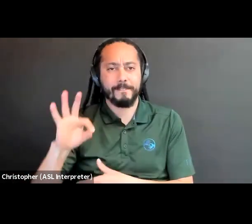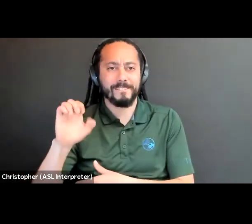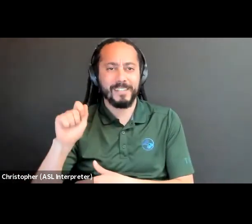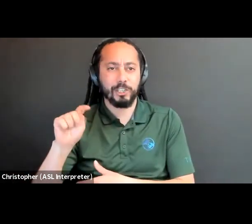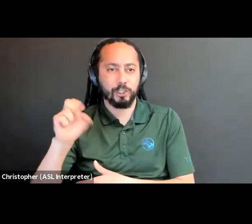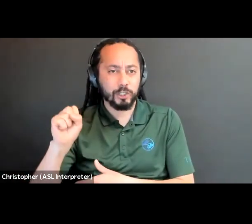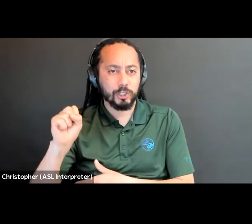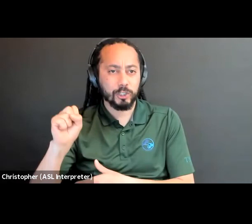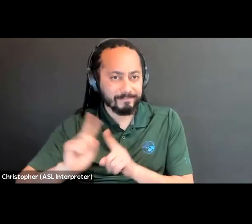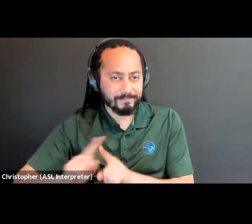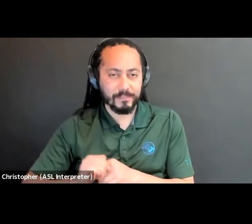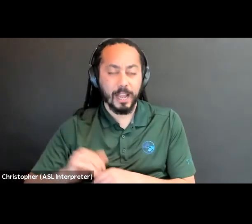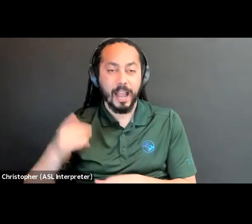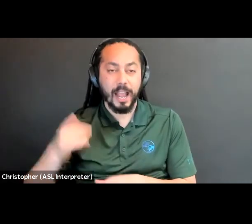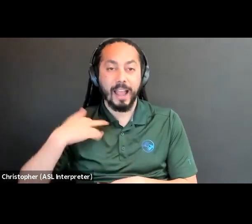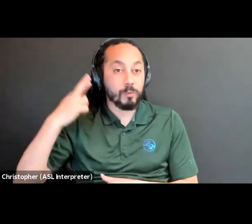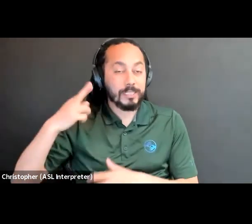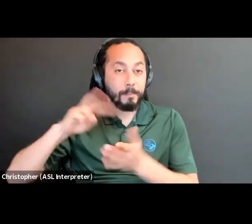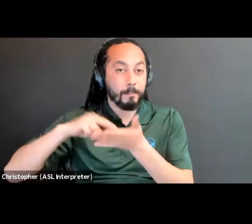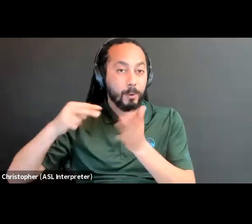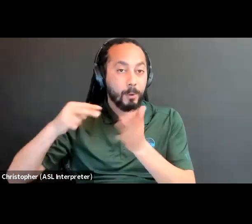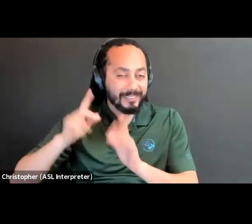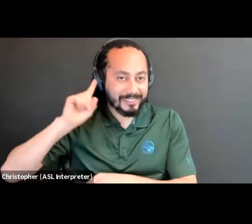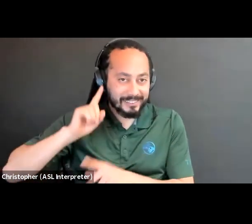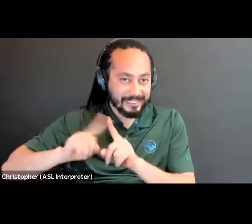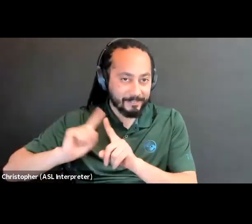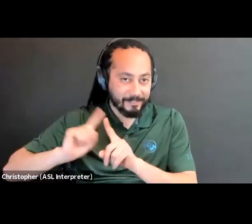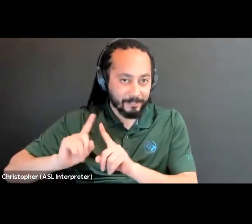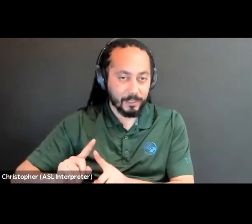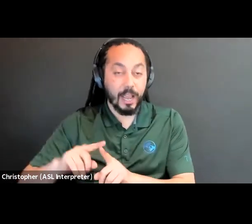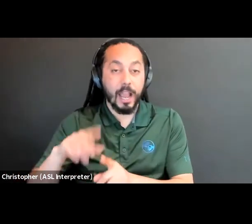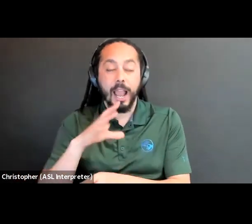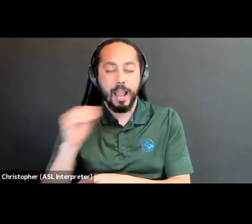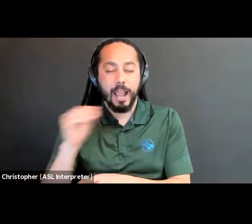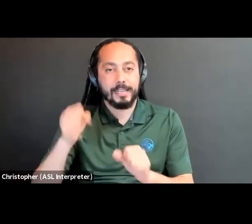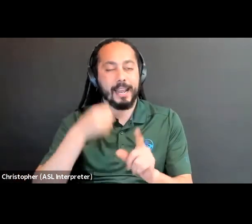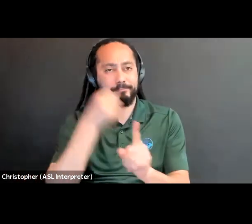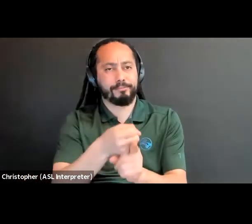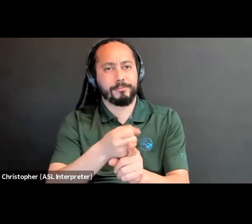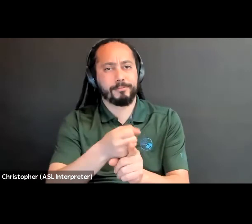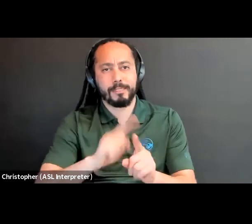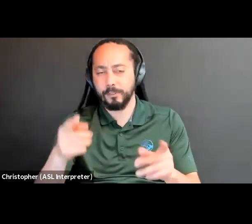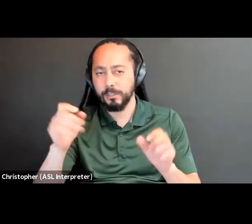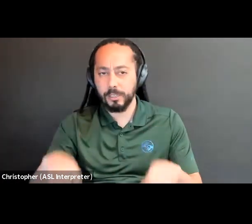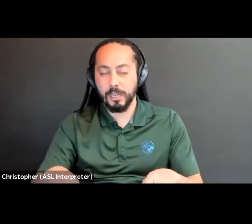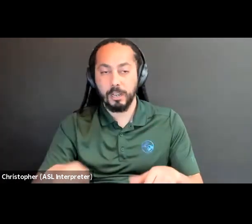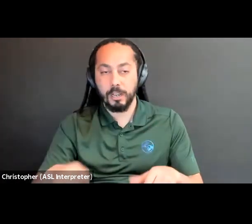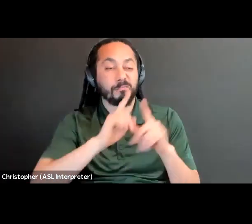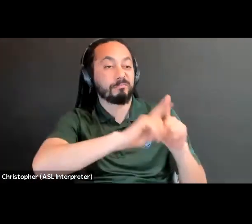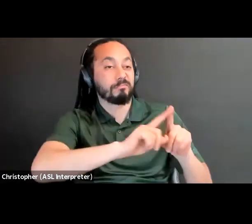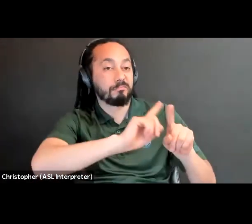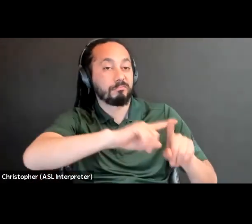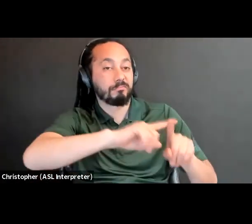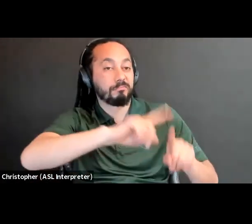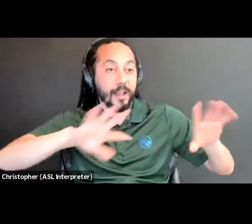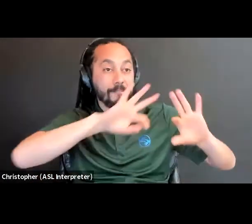purposes, and it can have a lot of different kinds of effects from family to family and even child to child within the